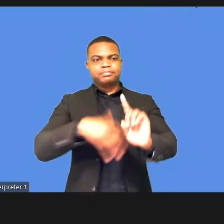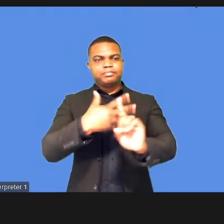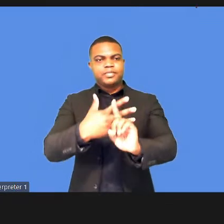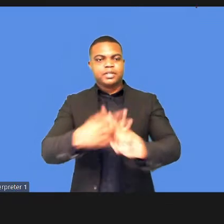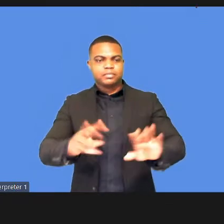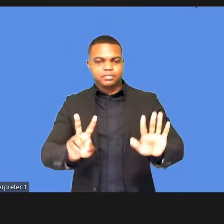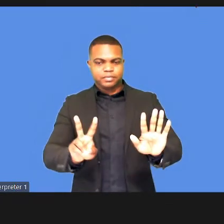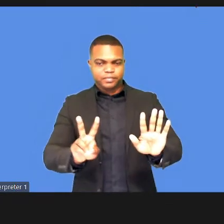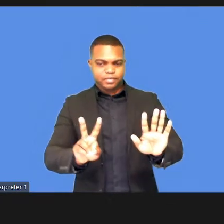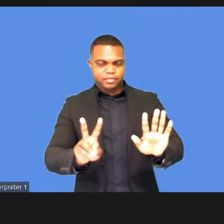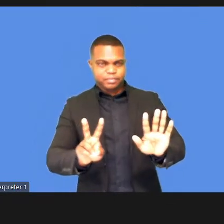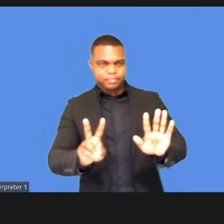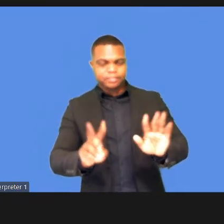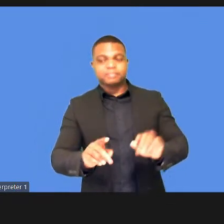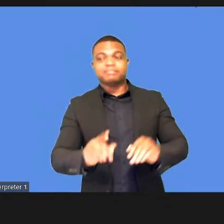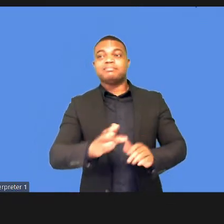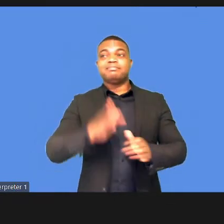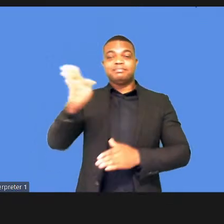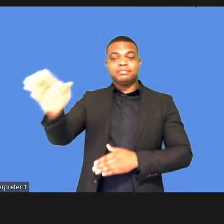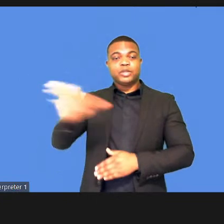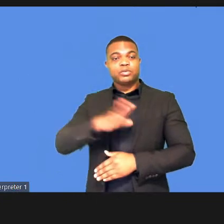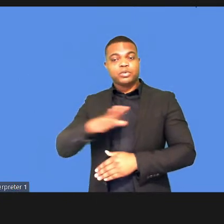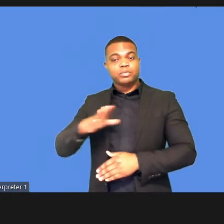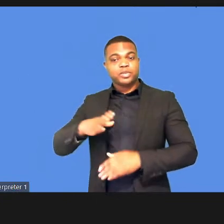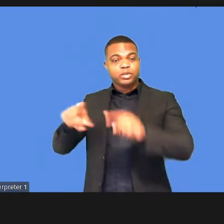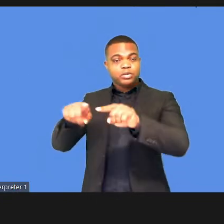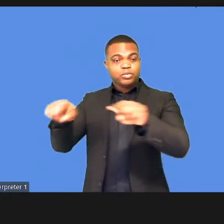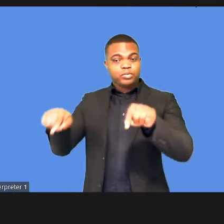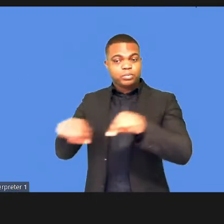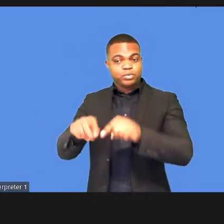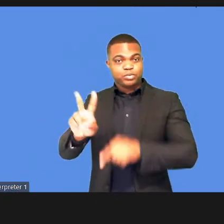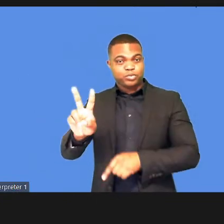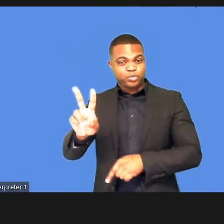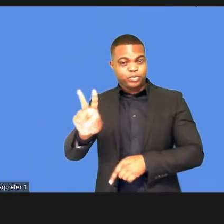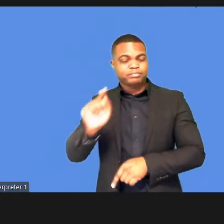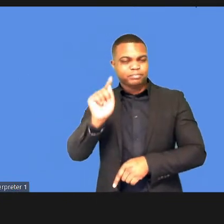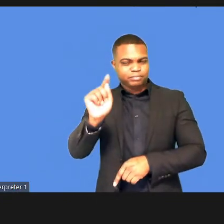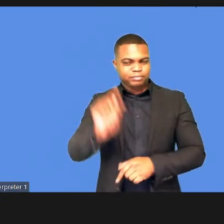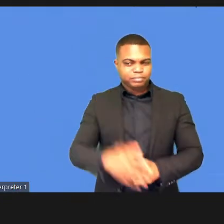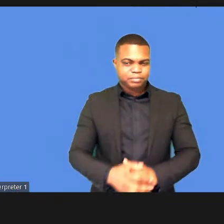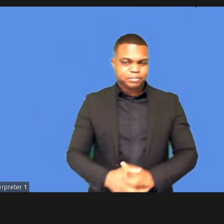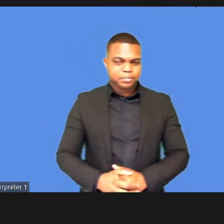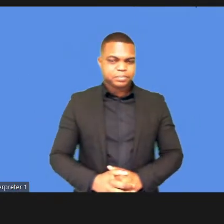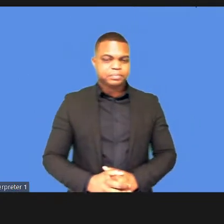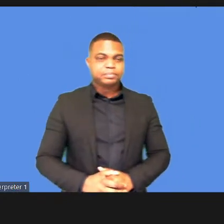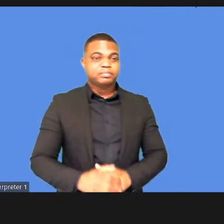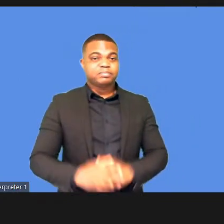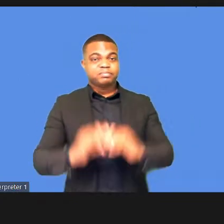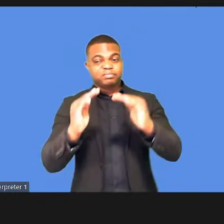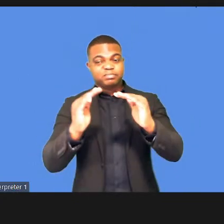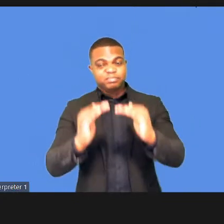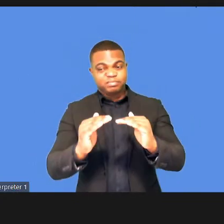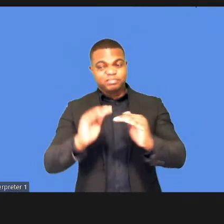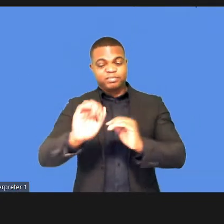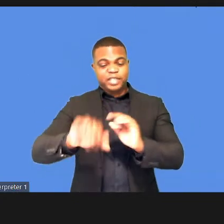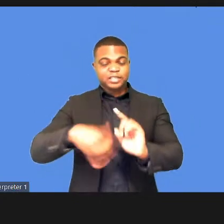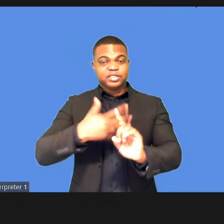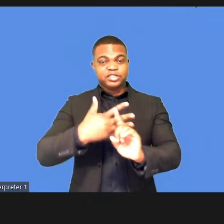Commission Room 3. So other than SDG 17, all the